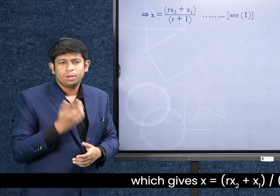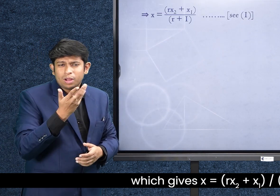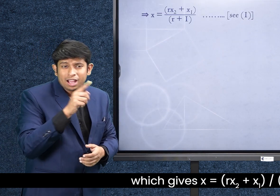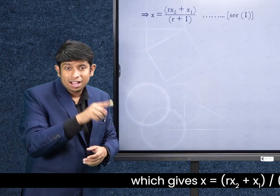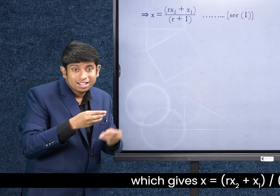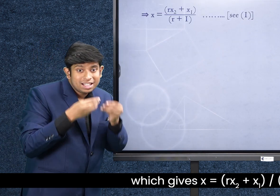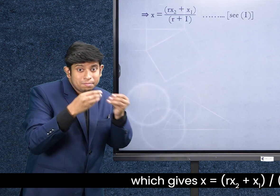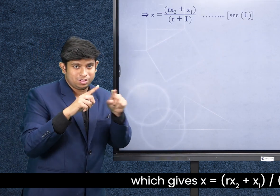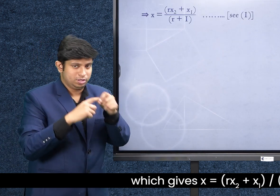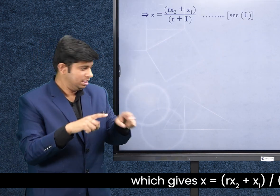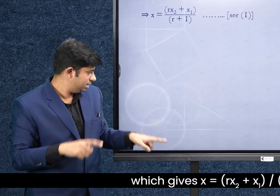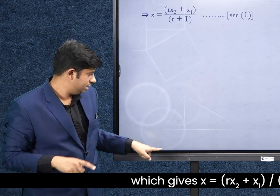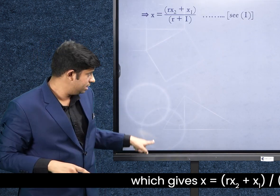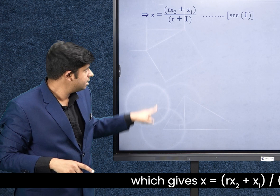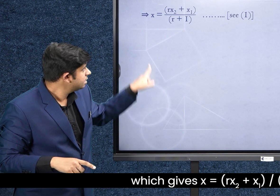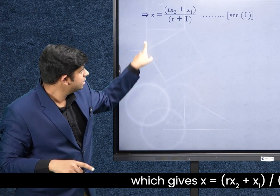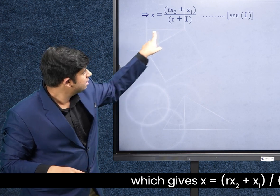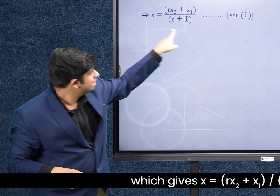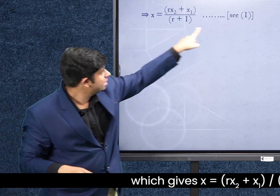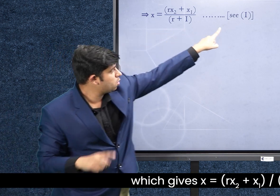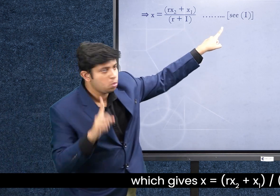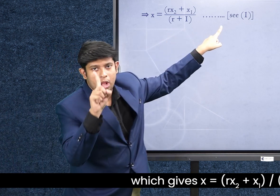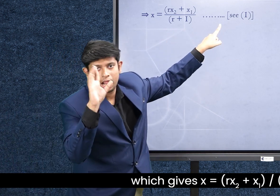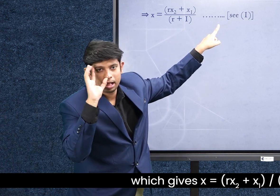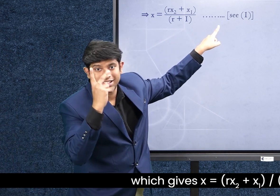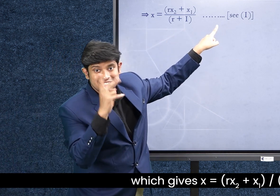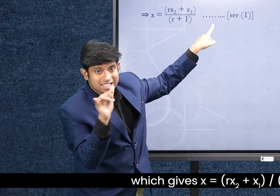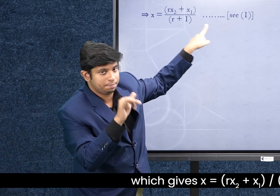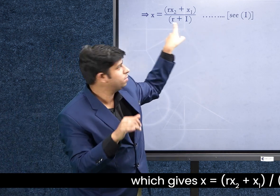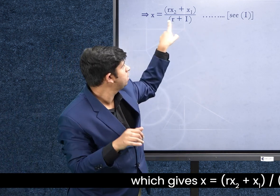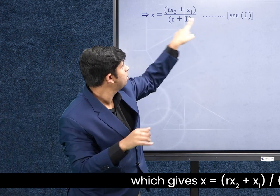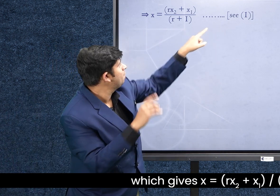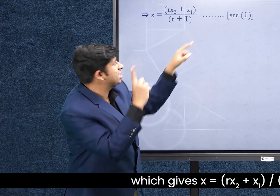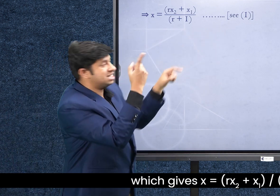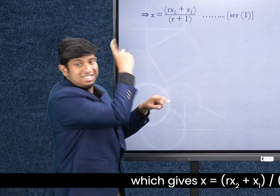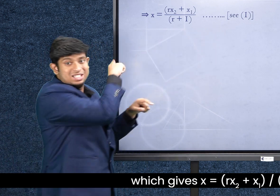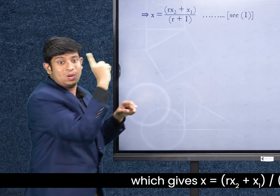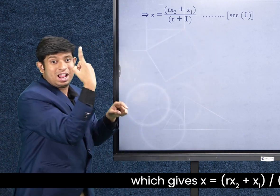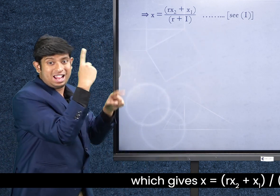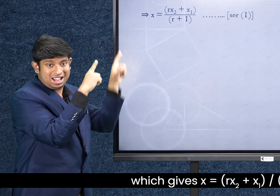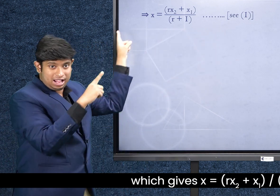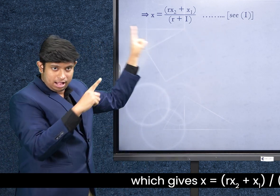Which gives x is equal to R into x2 plus x1 by R plus 1.